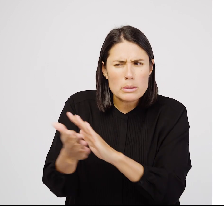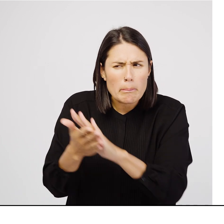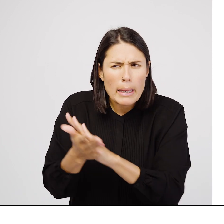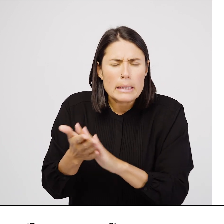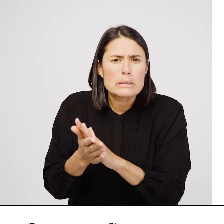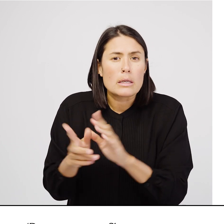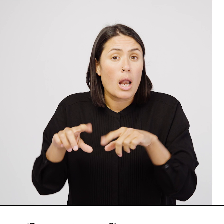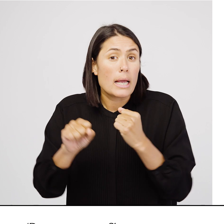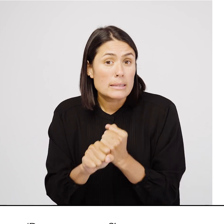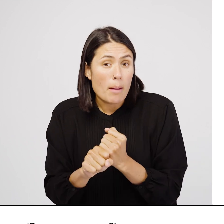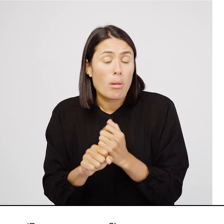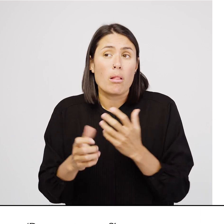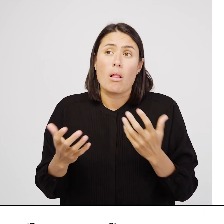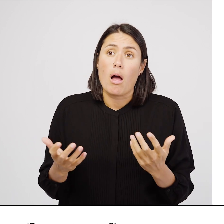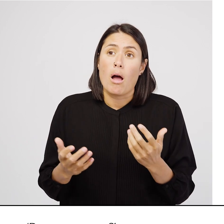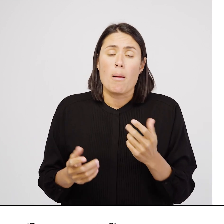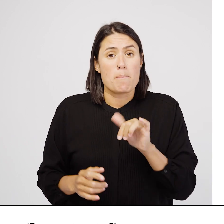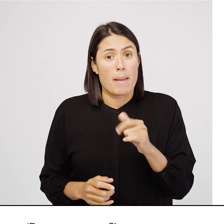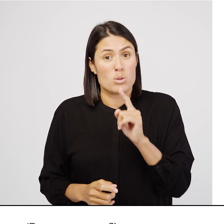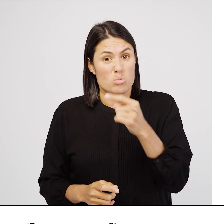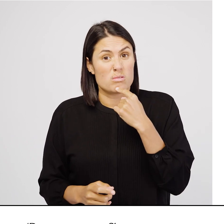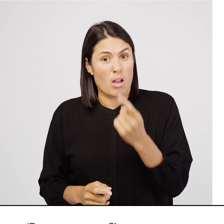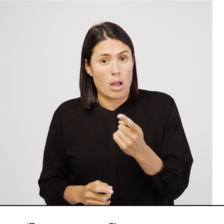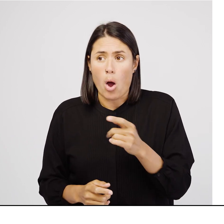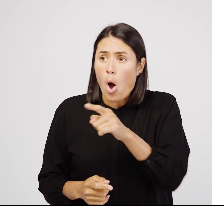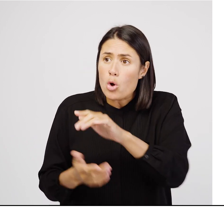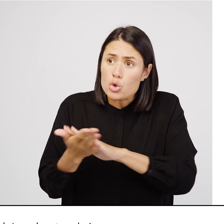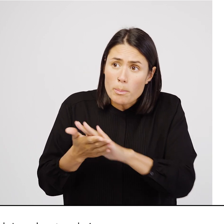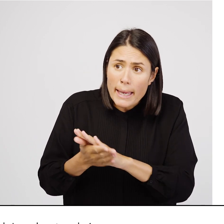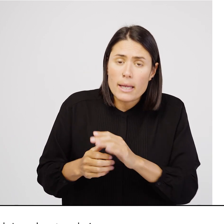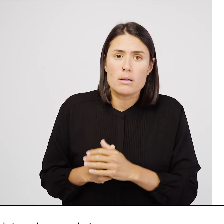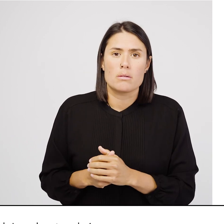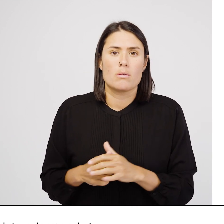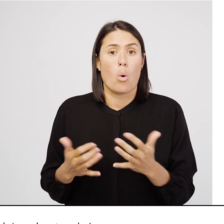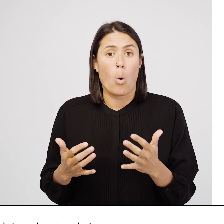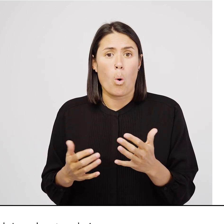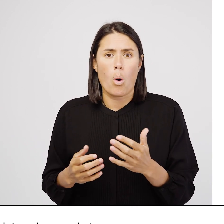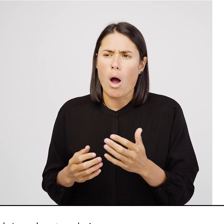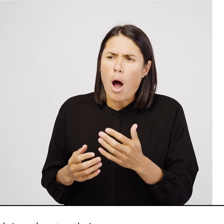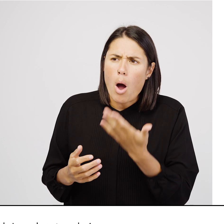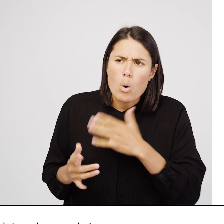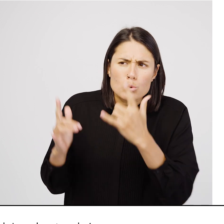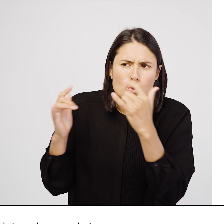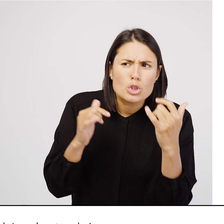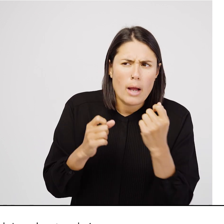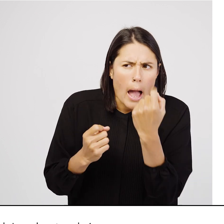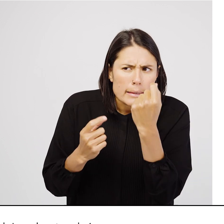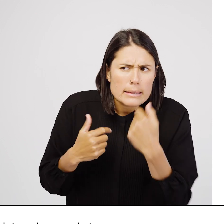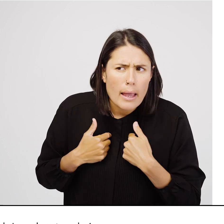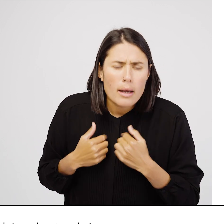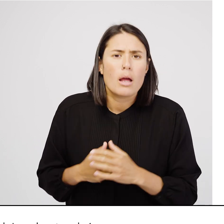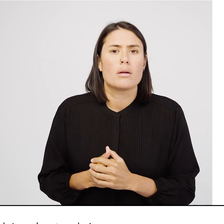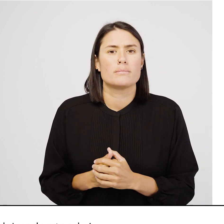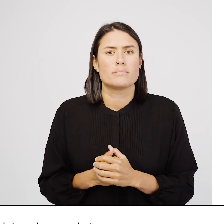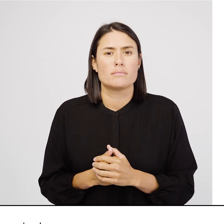person means. For example, you might say, "Do you mean," or "Let me just check I